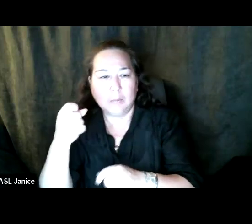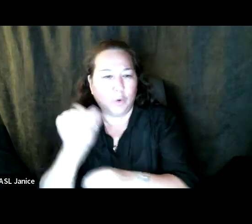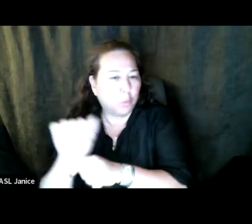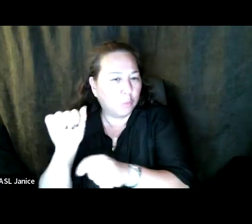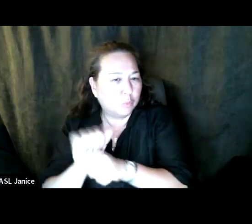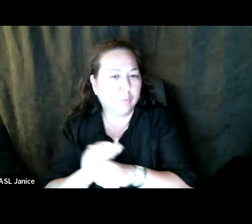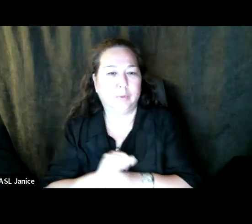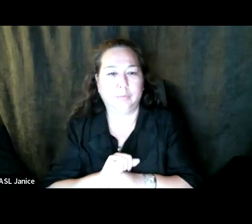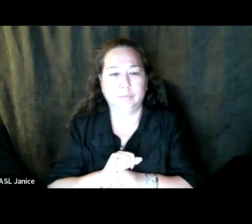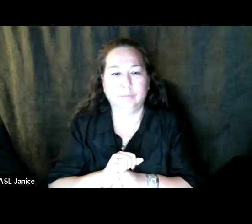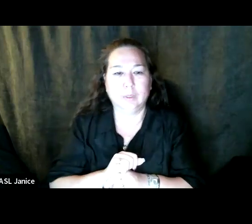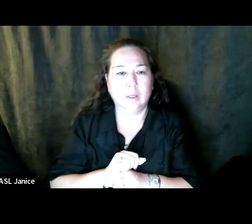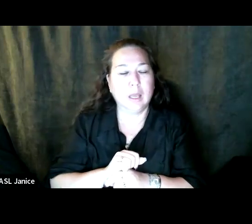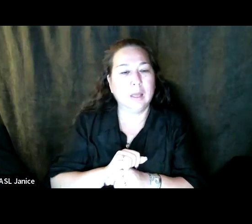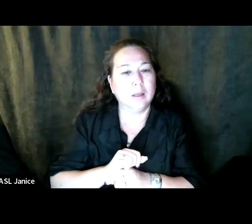also create